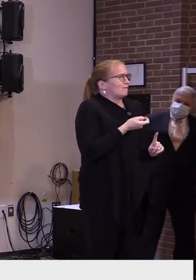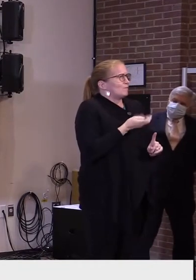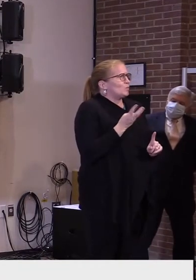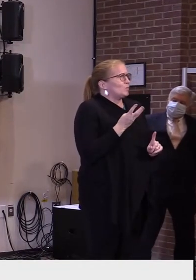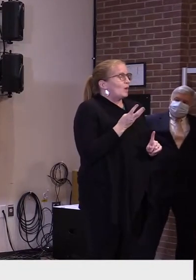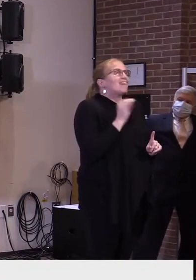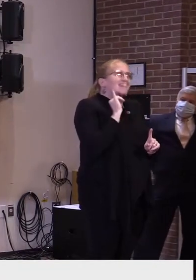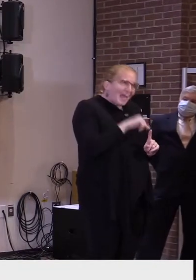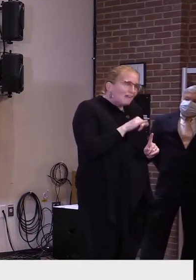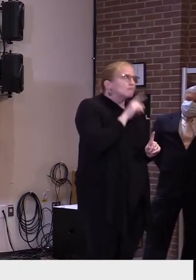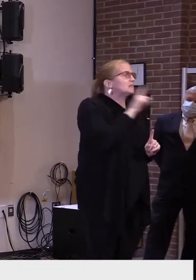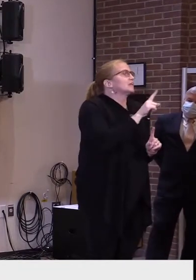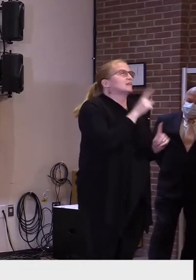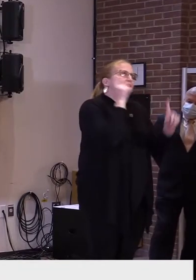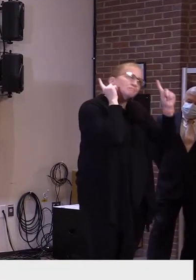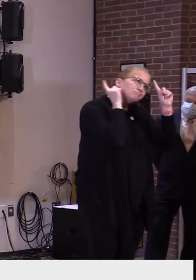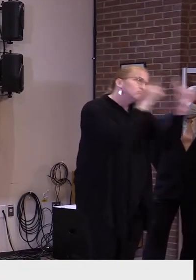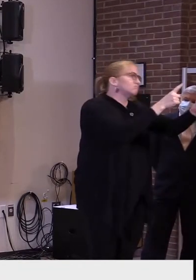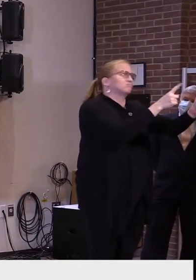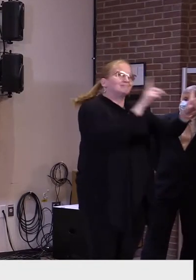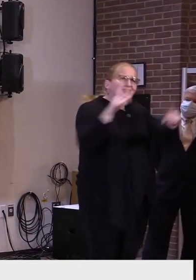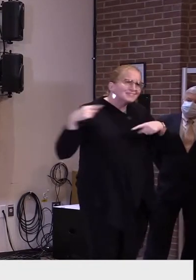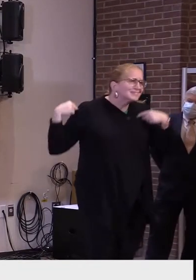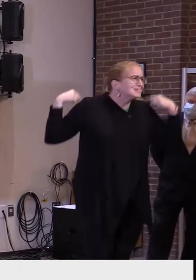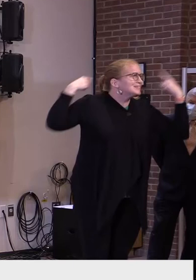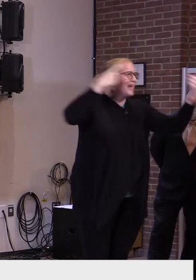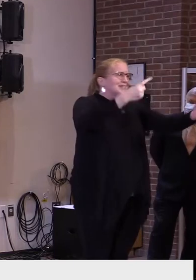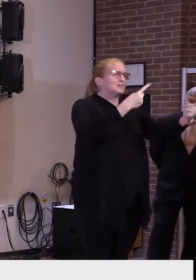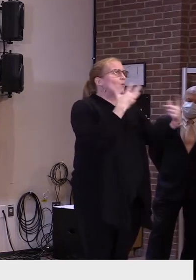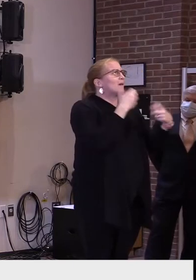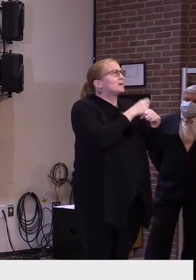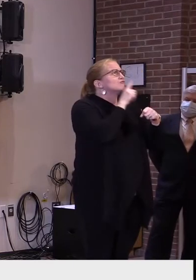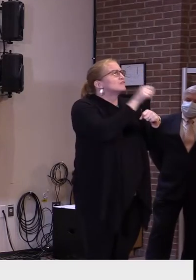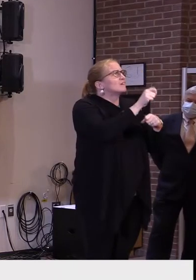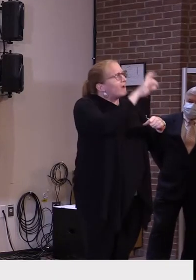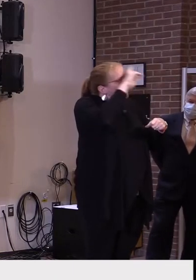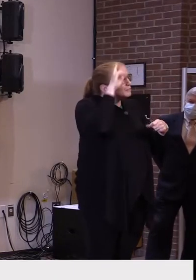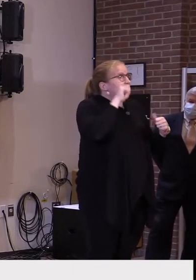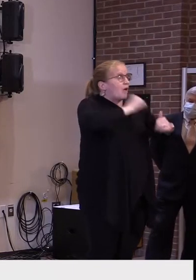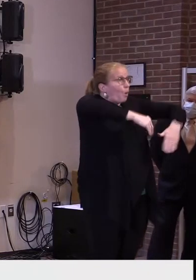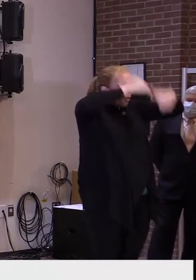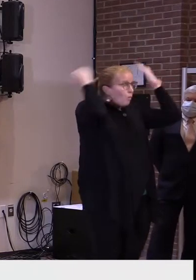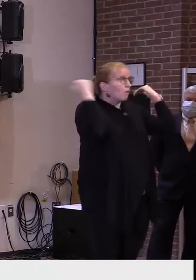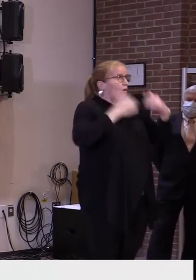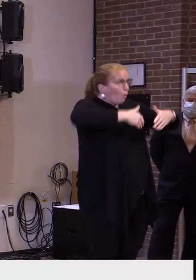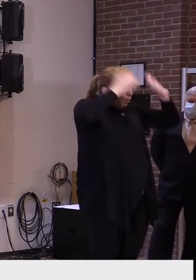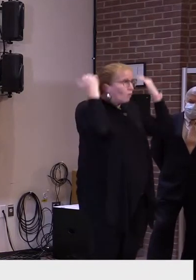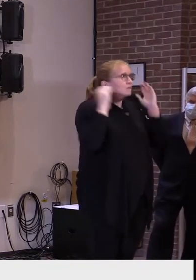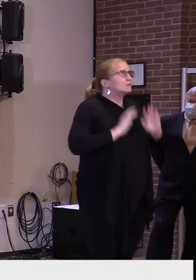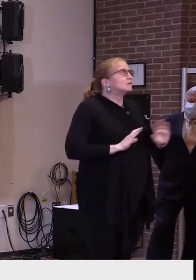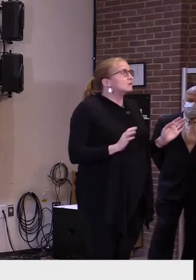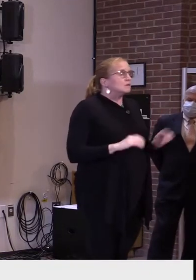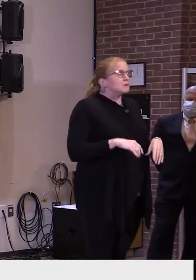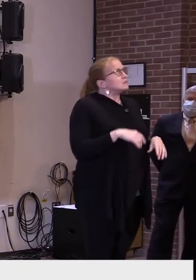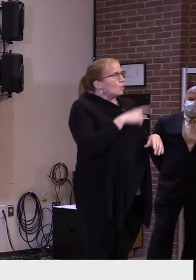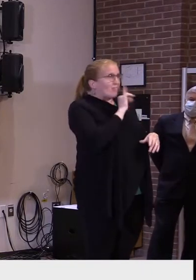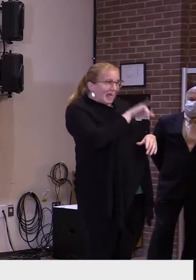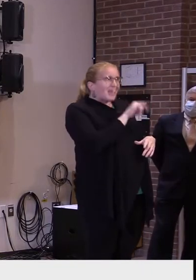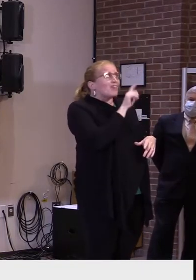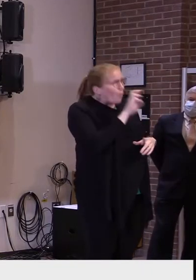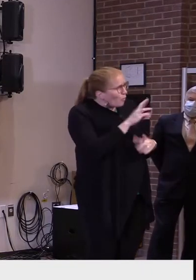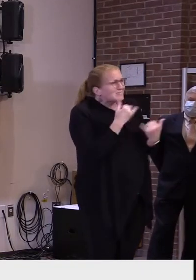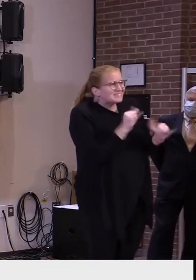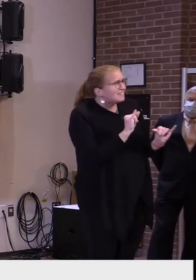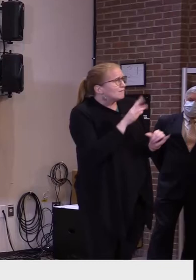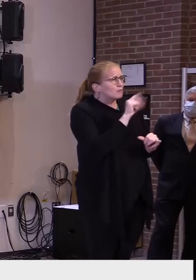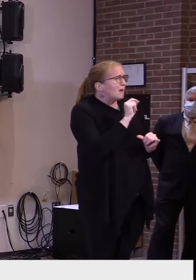and the ICU capacity. We're protecting our healthcare system, and we've done just that. Other states have exceeded that. And even today, if